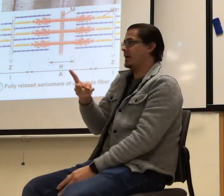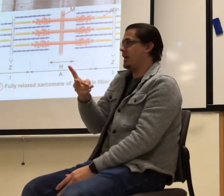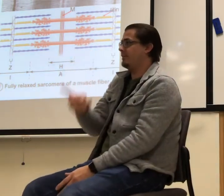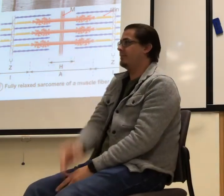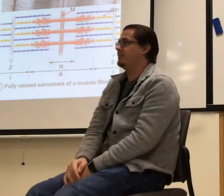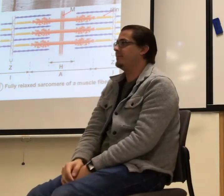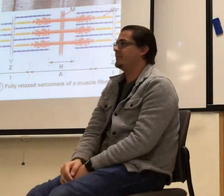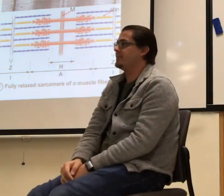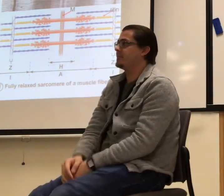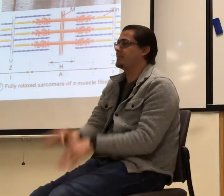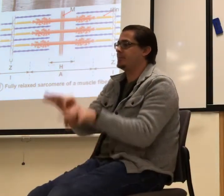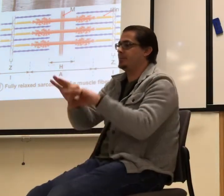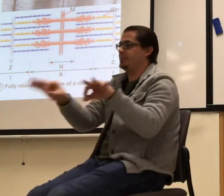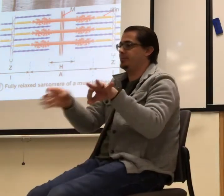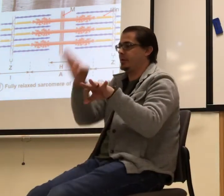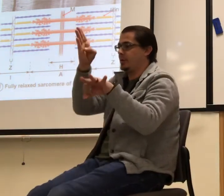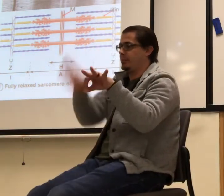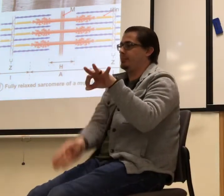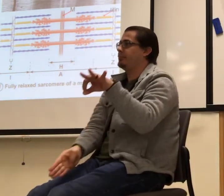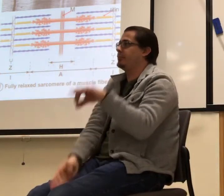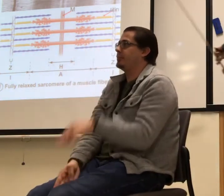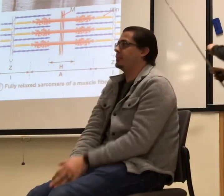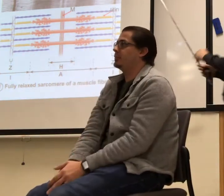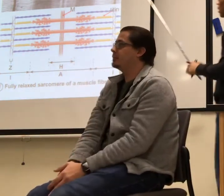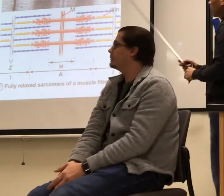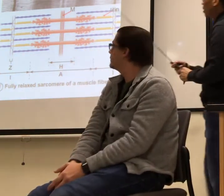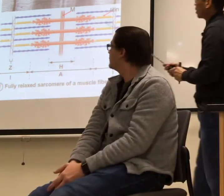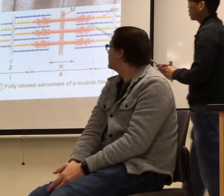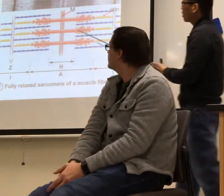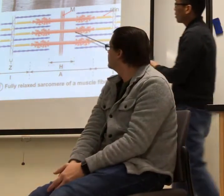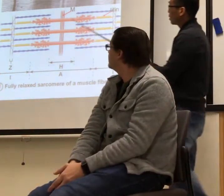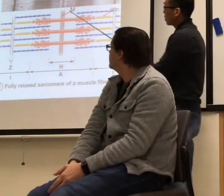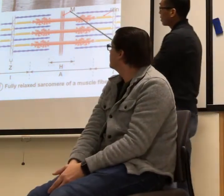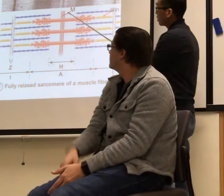let's see here. Well, we can see it on the real